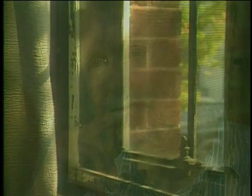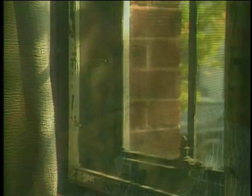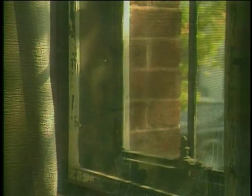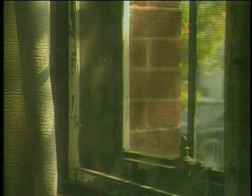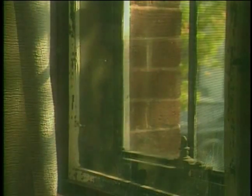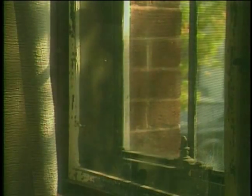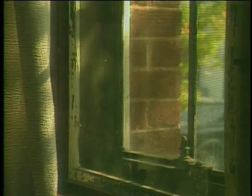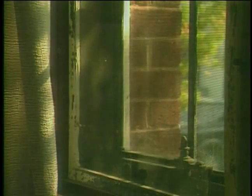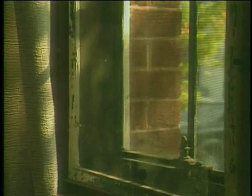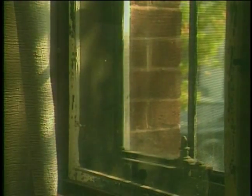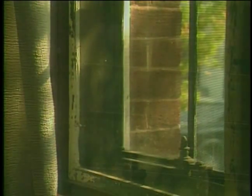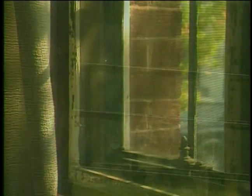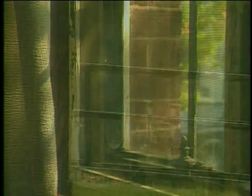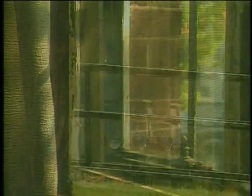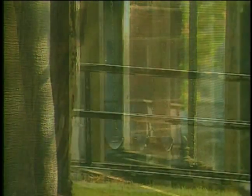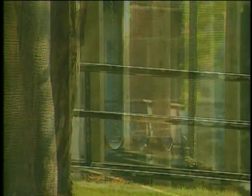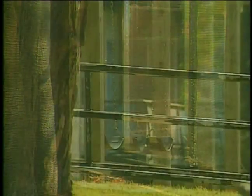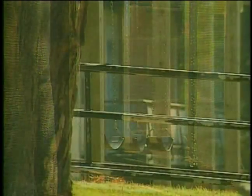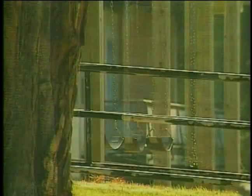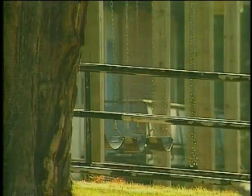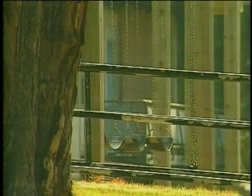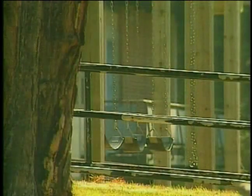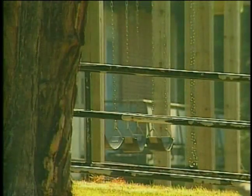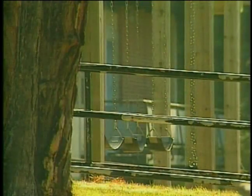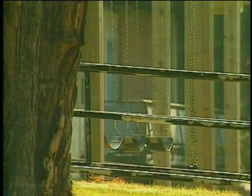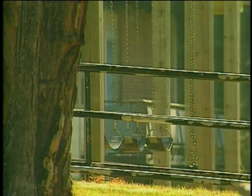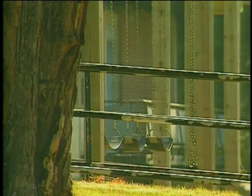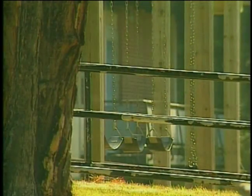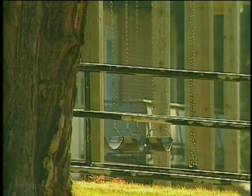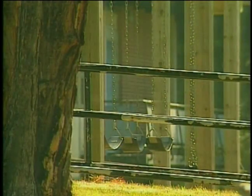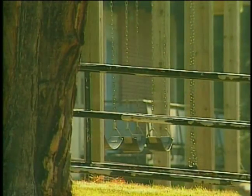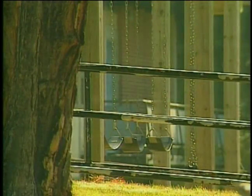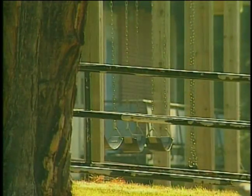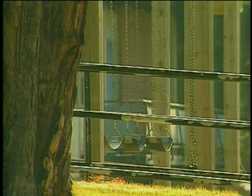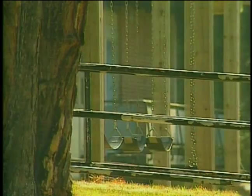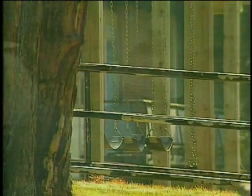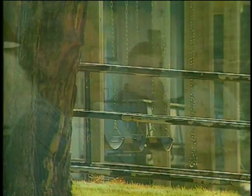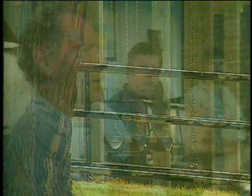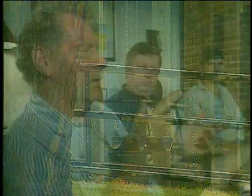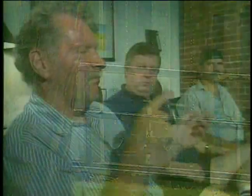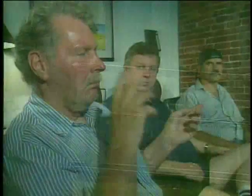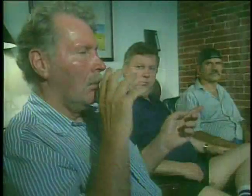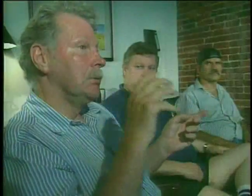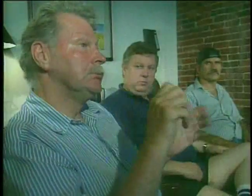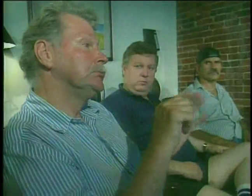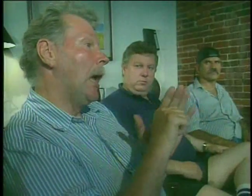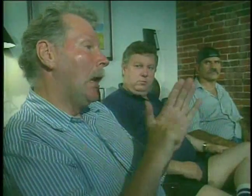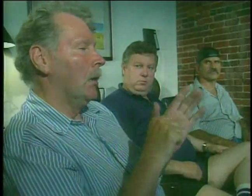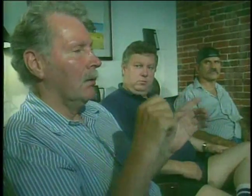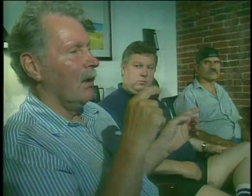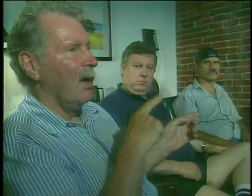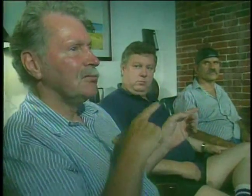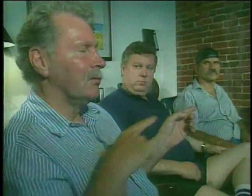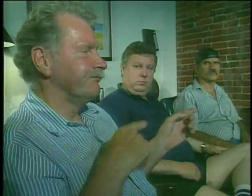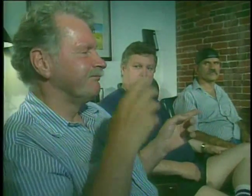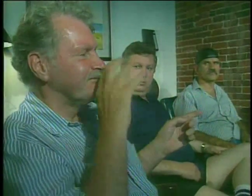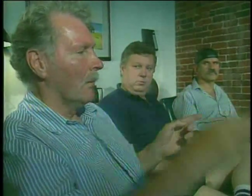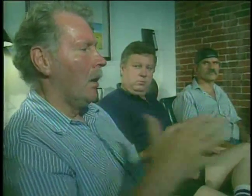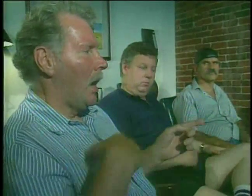first to speak publicly about the abuse, about how he would escape and run home, about how administrators would go after him, tell his parents he was acting